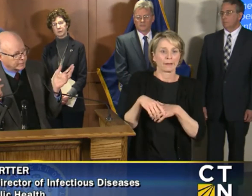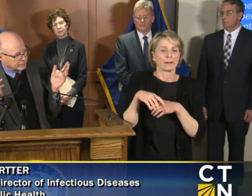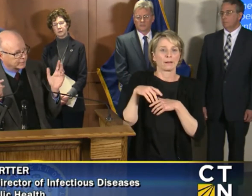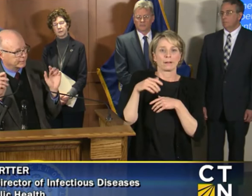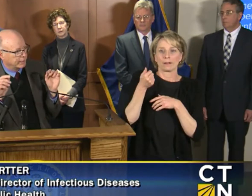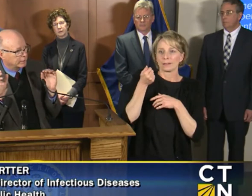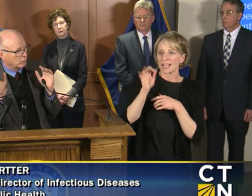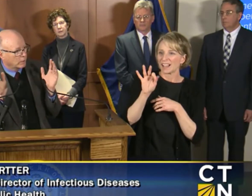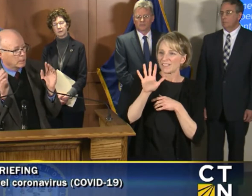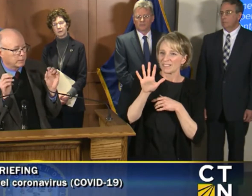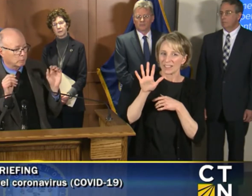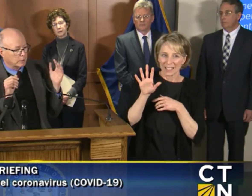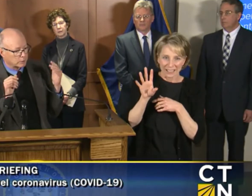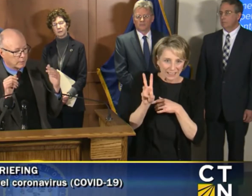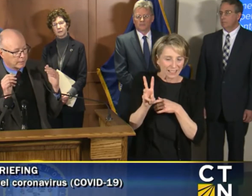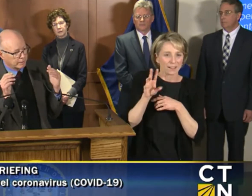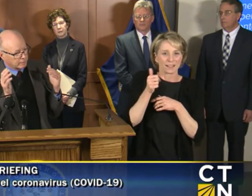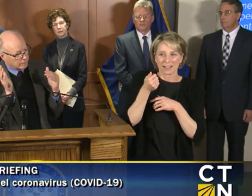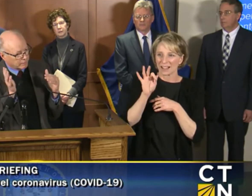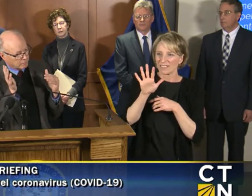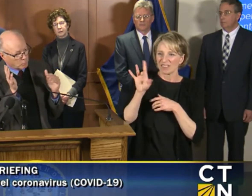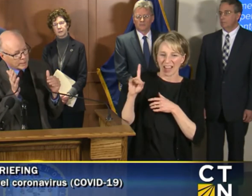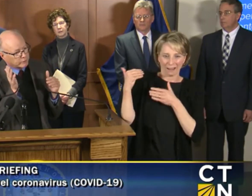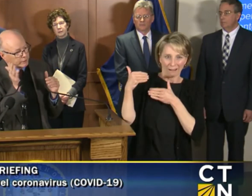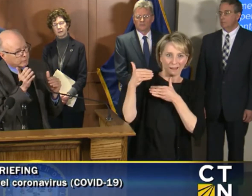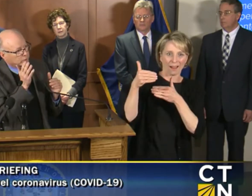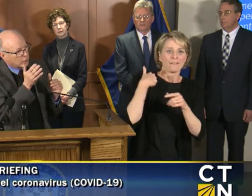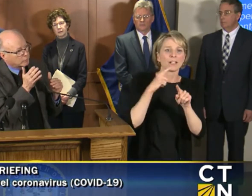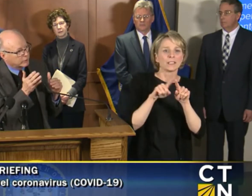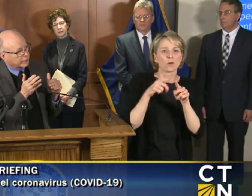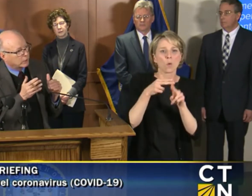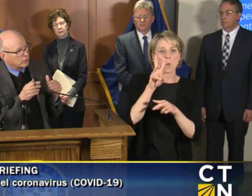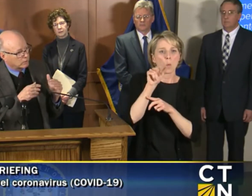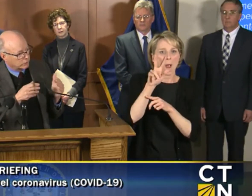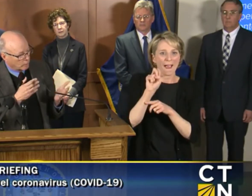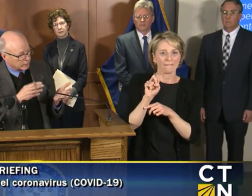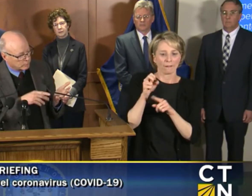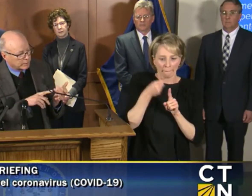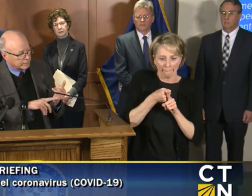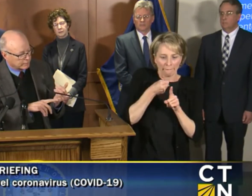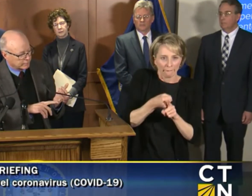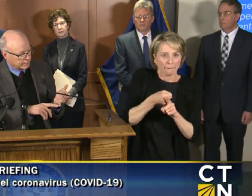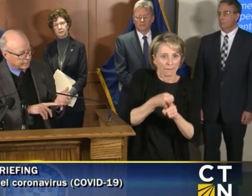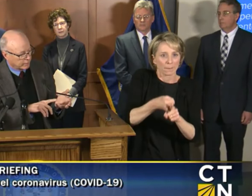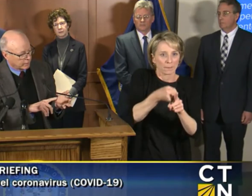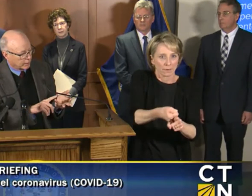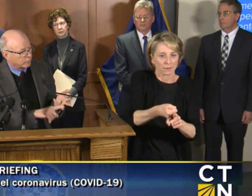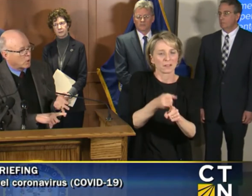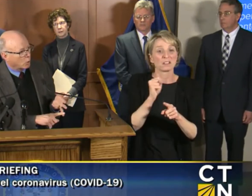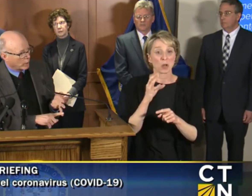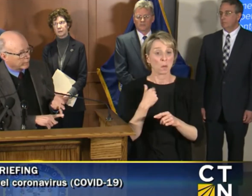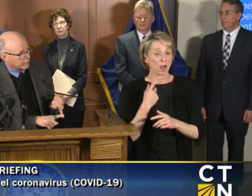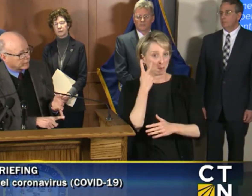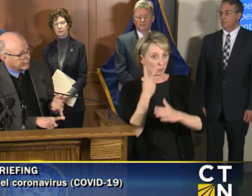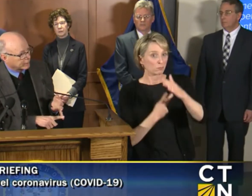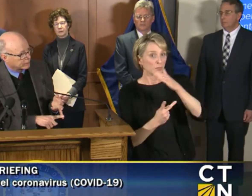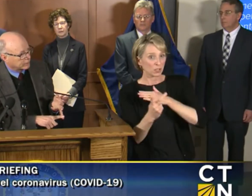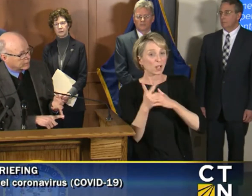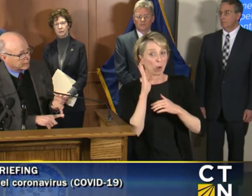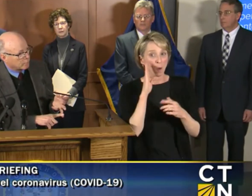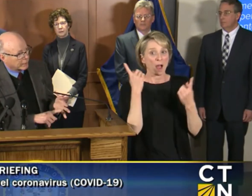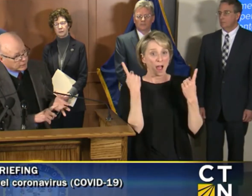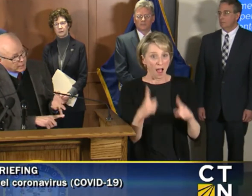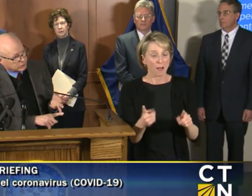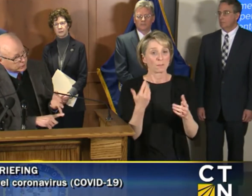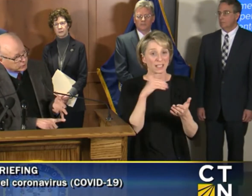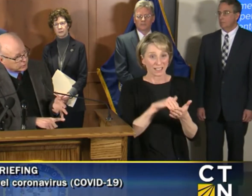1957, 1968. There was waves at different times of the year. So I'm expecting to see a fall wave at least